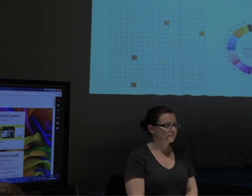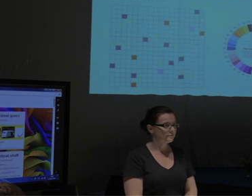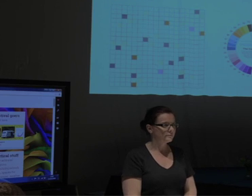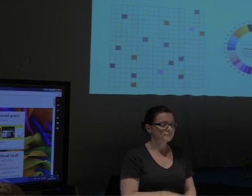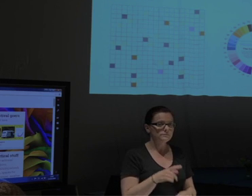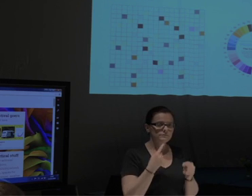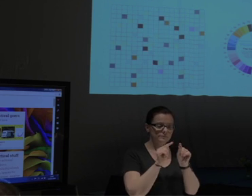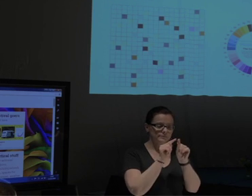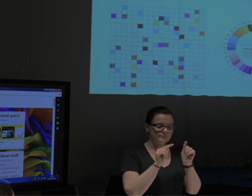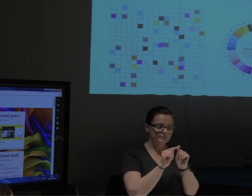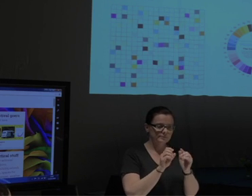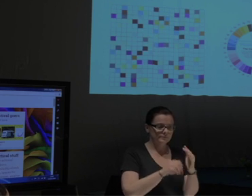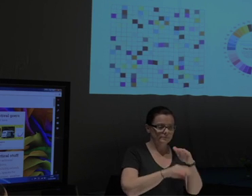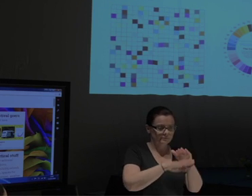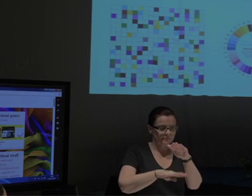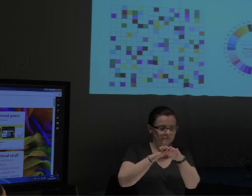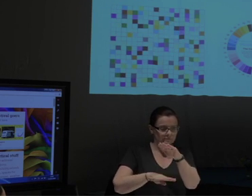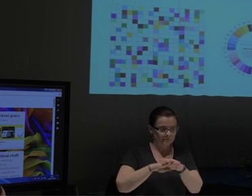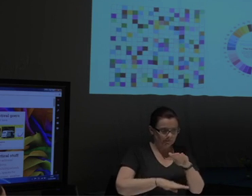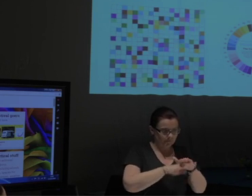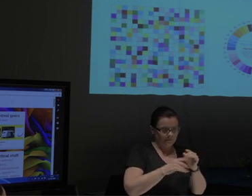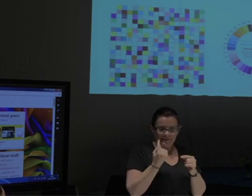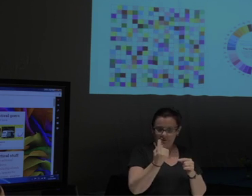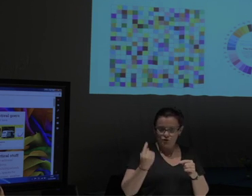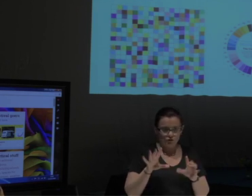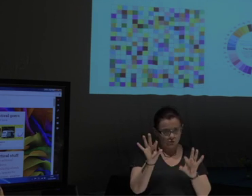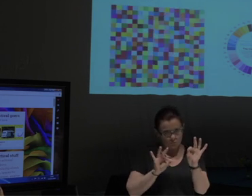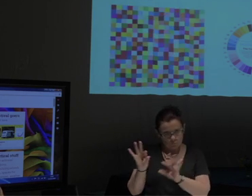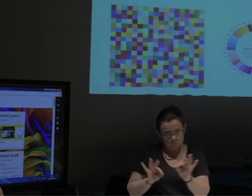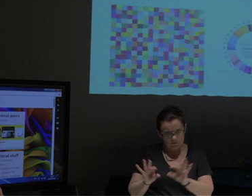square grid and fill it with each entry.